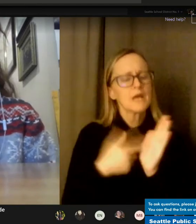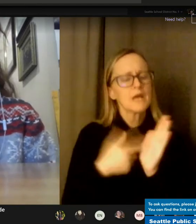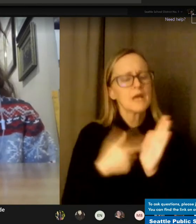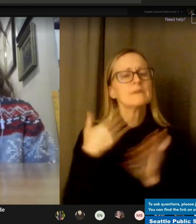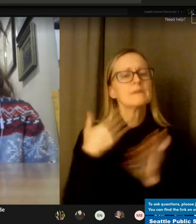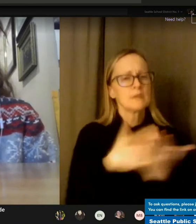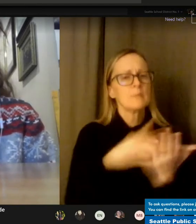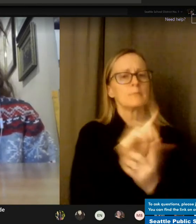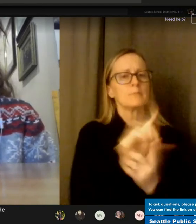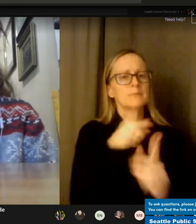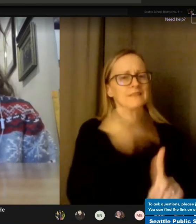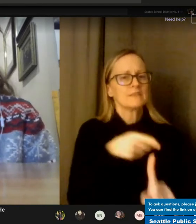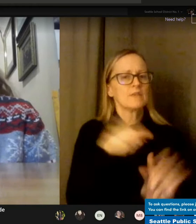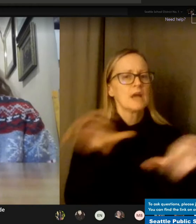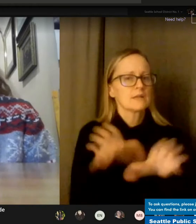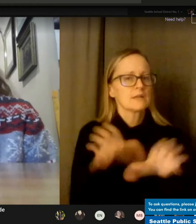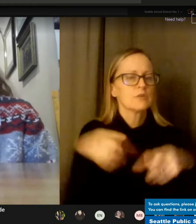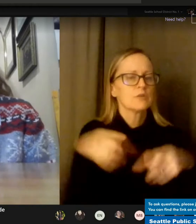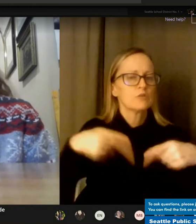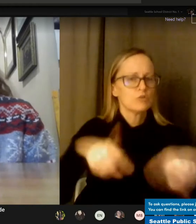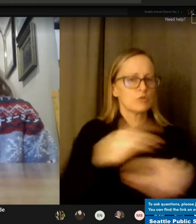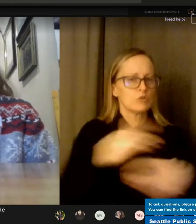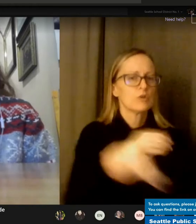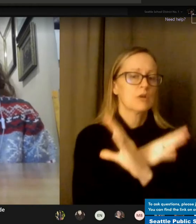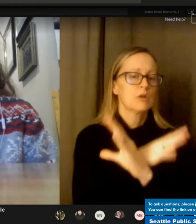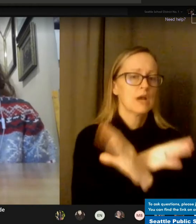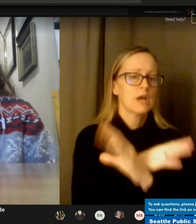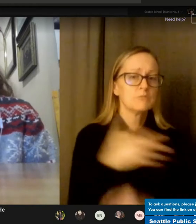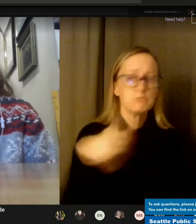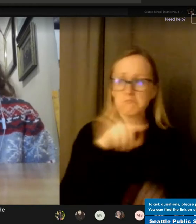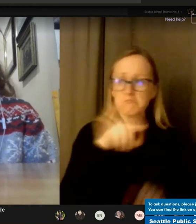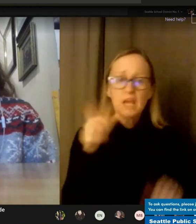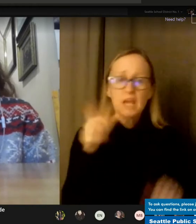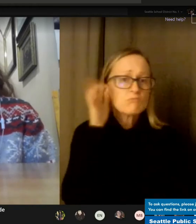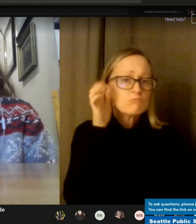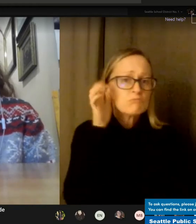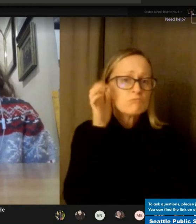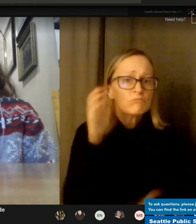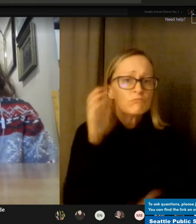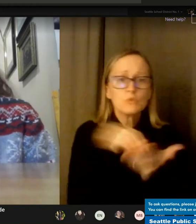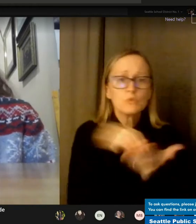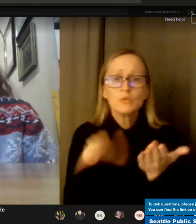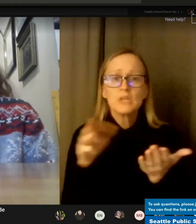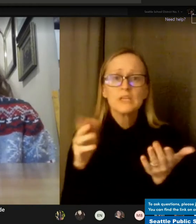are online. You can hear students taking turns talking